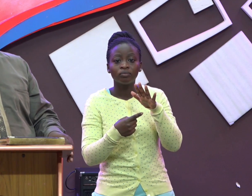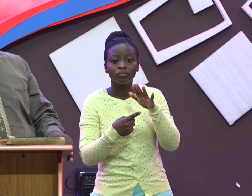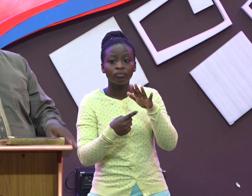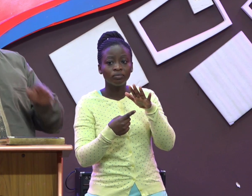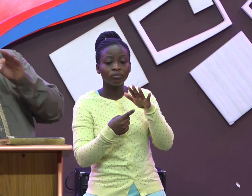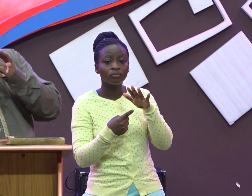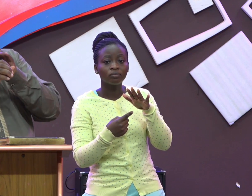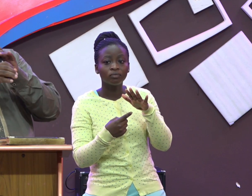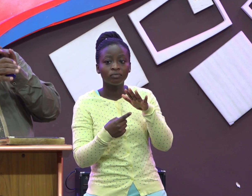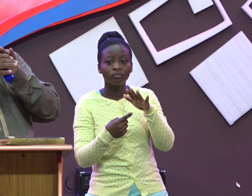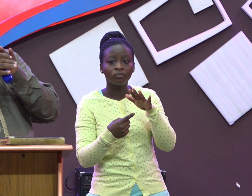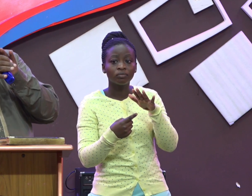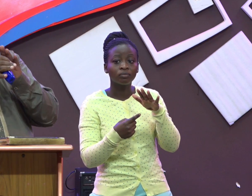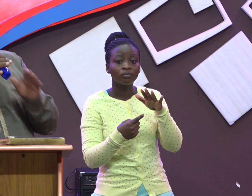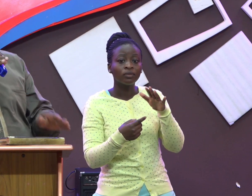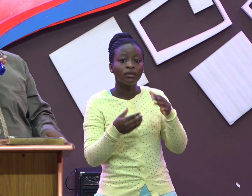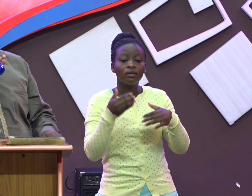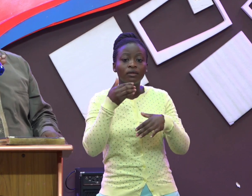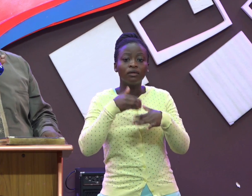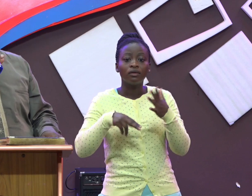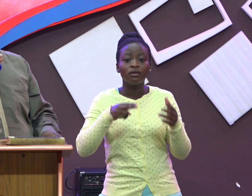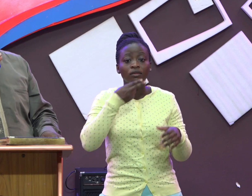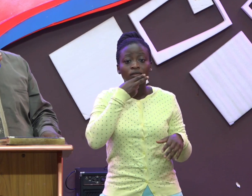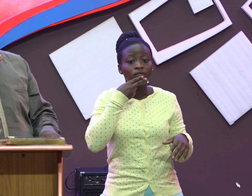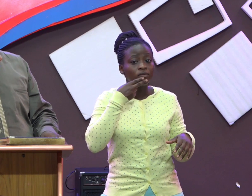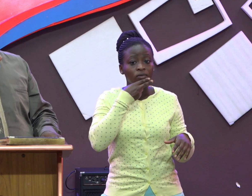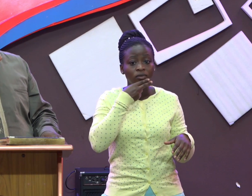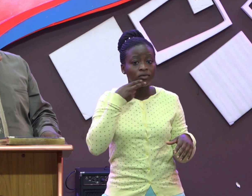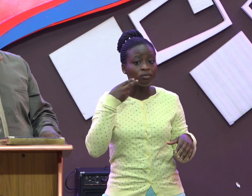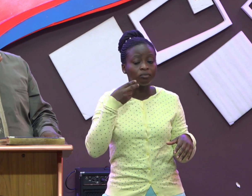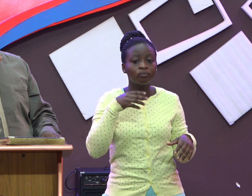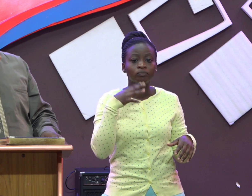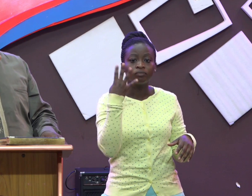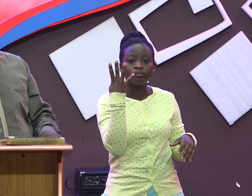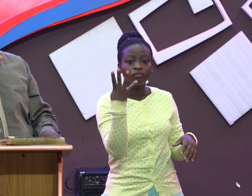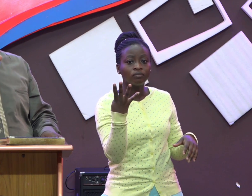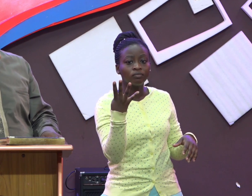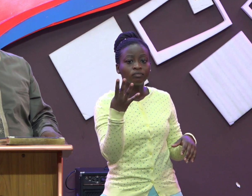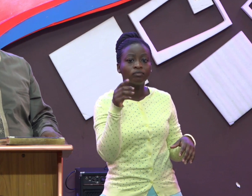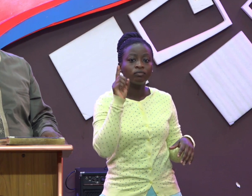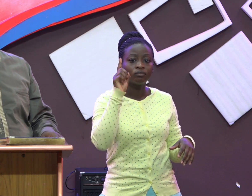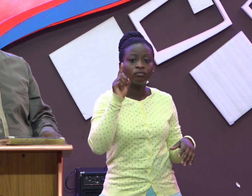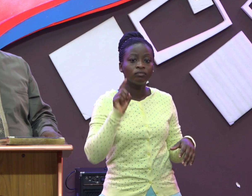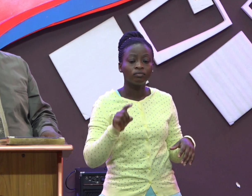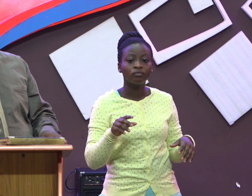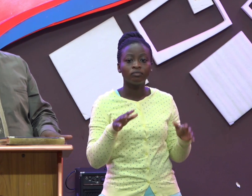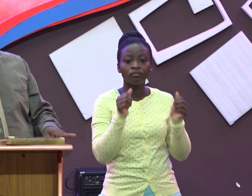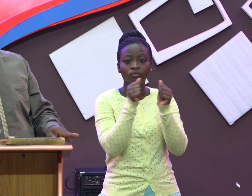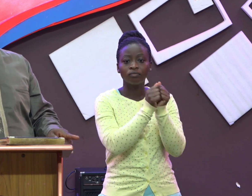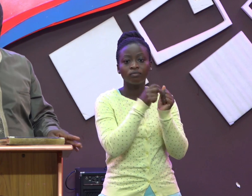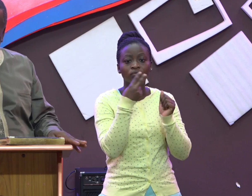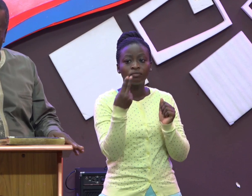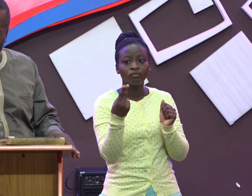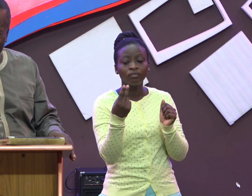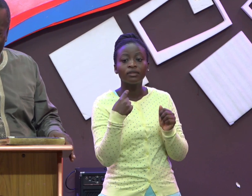word of God. Mu Ebulaniya 4:12. In Hebrews 4:12. Kyeveega nti ekigambo kya Katonda kiramu. That's why it says the word of God is alive.